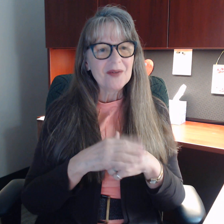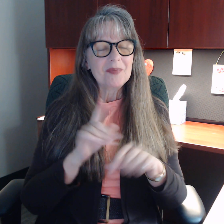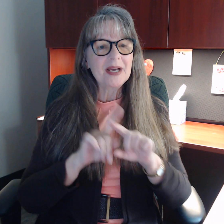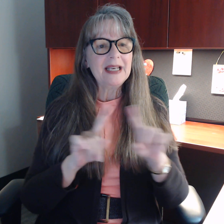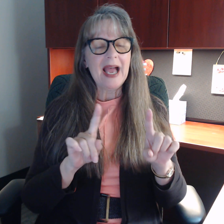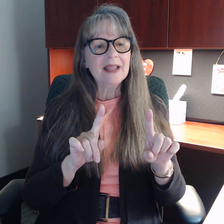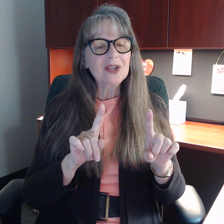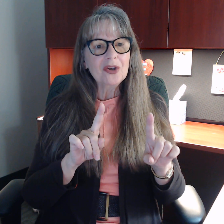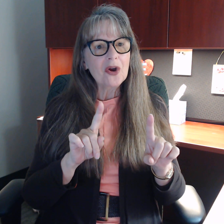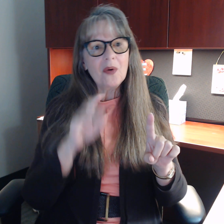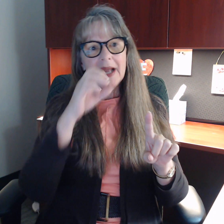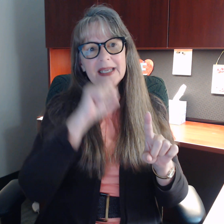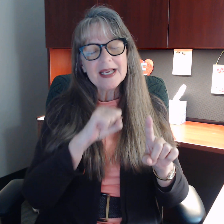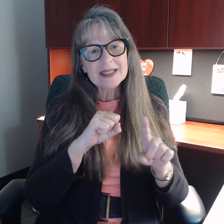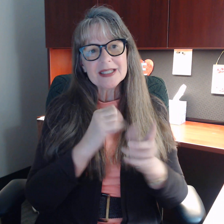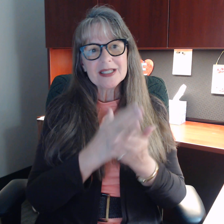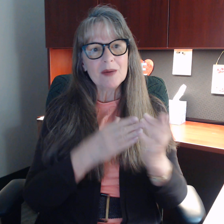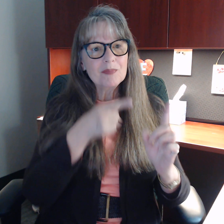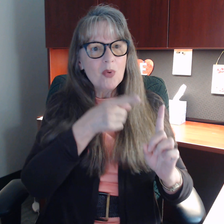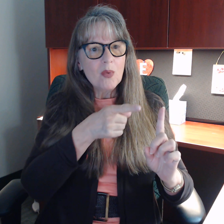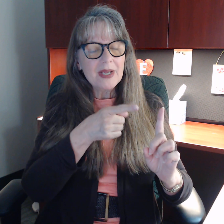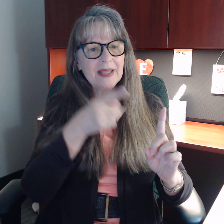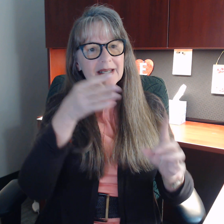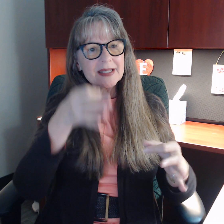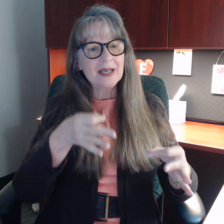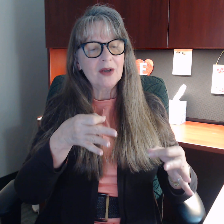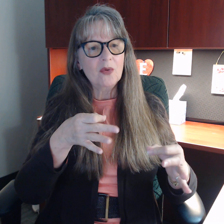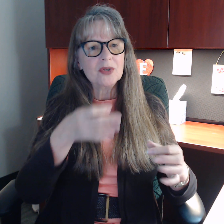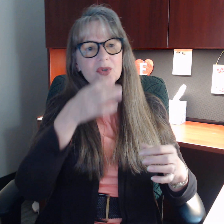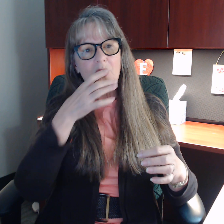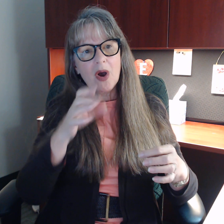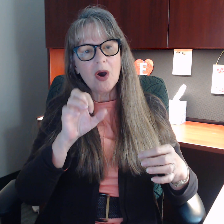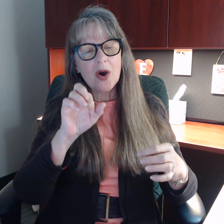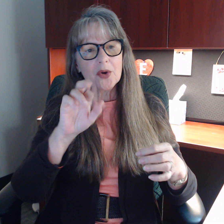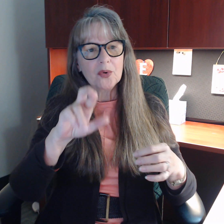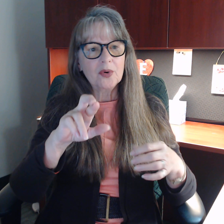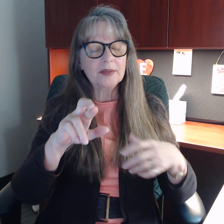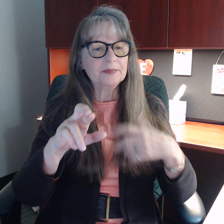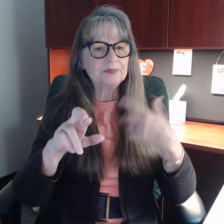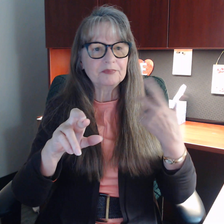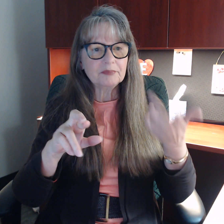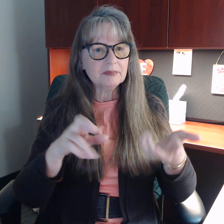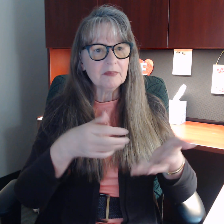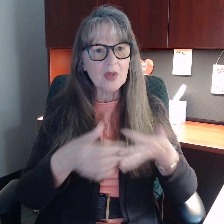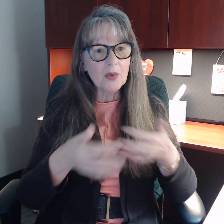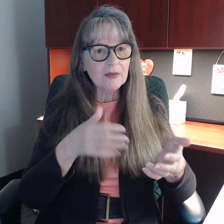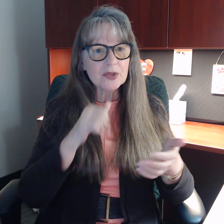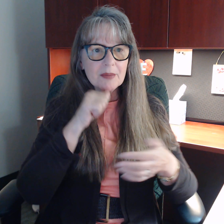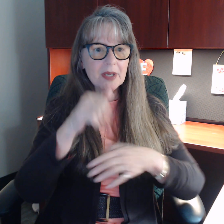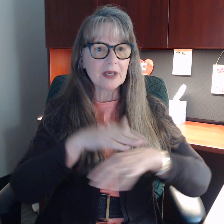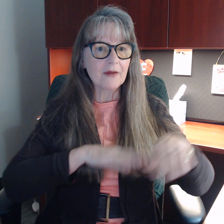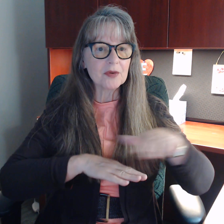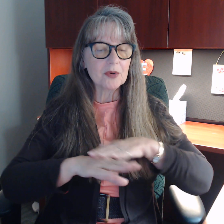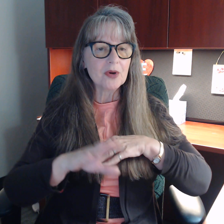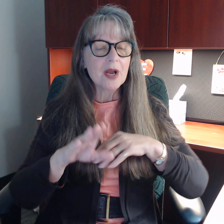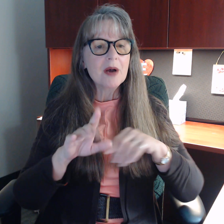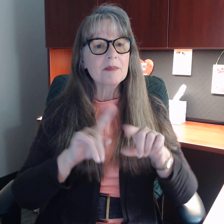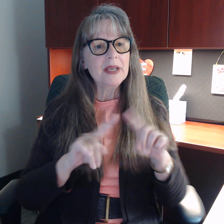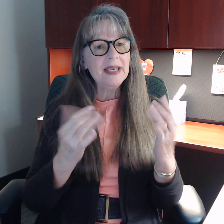But I guess at some point they decided, oh, it's too hot or whatever, something uncomfortable. But